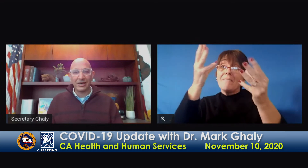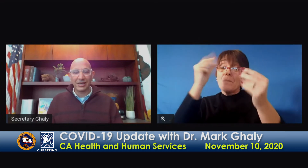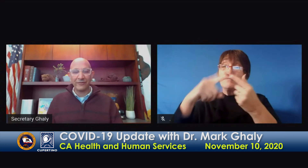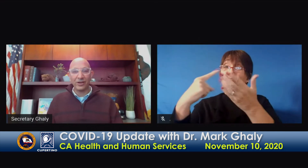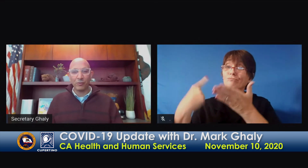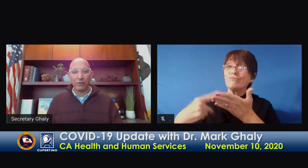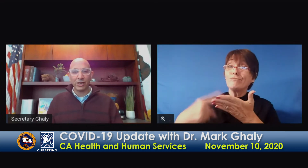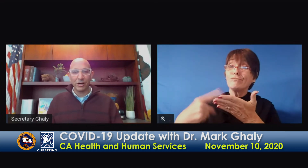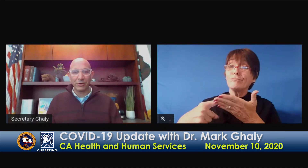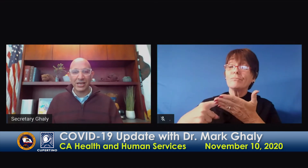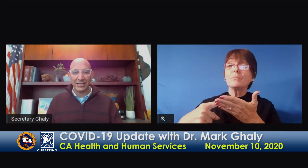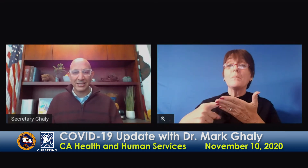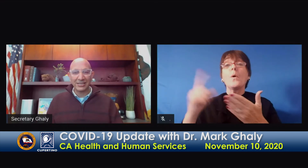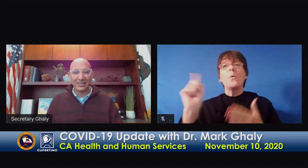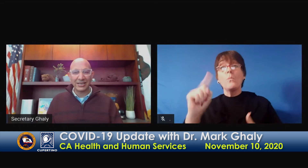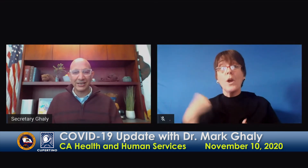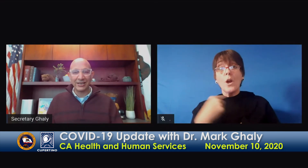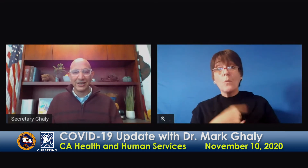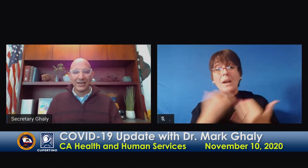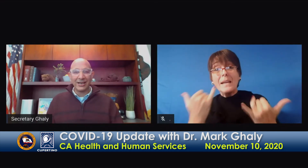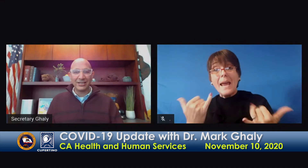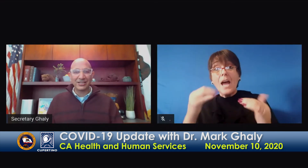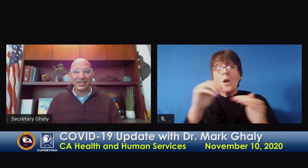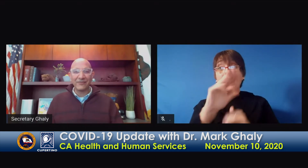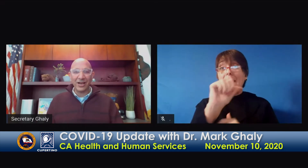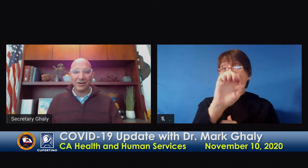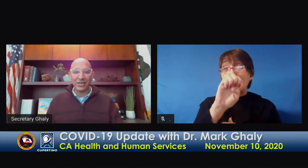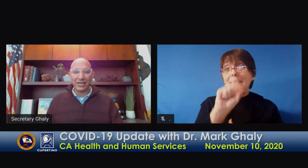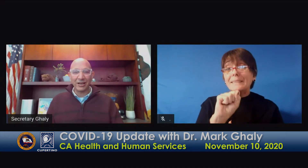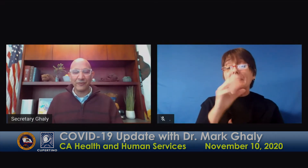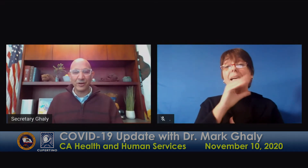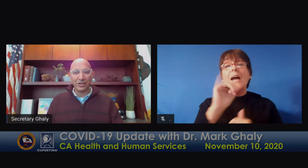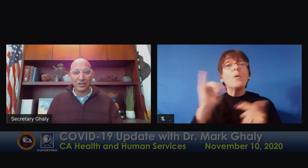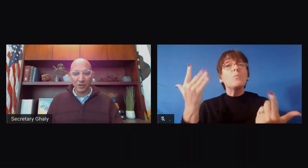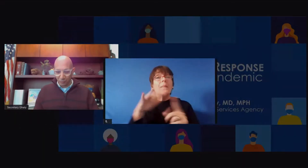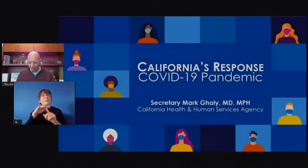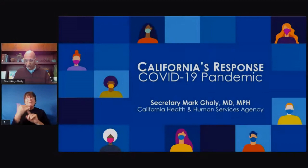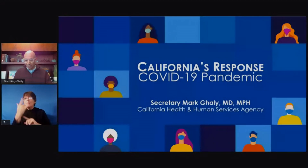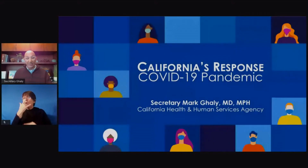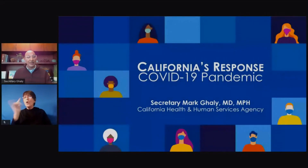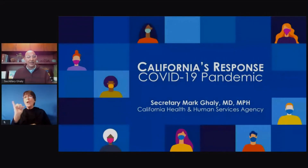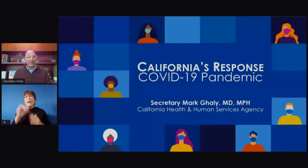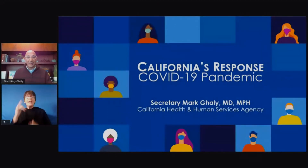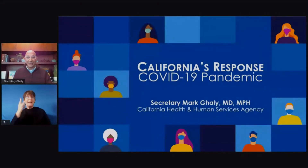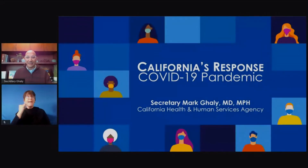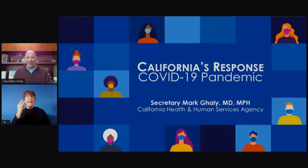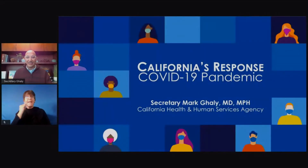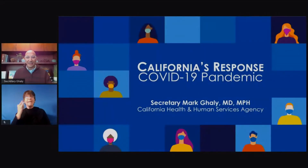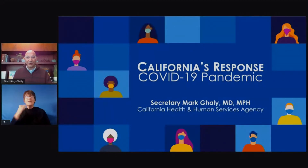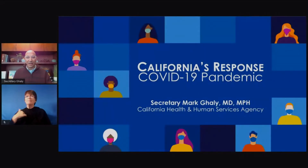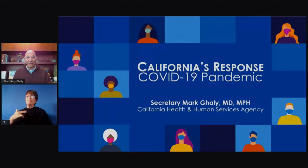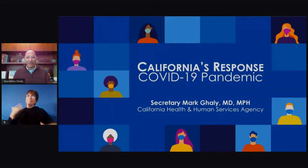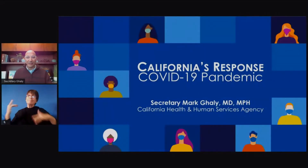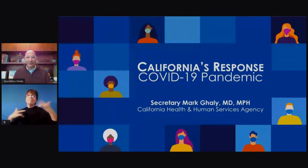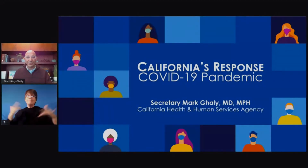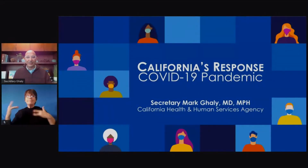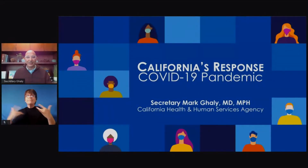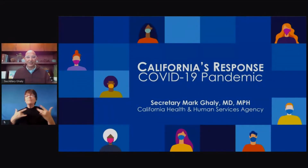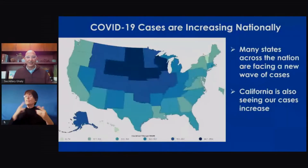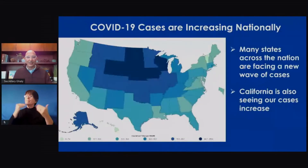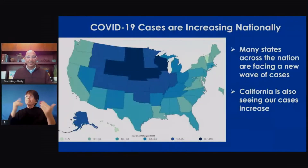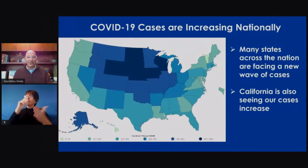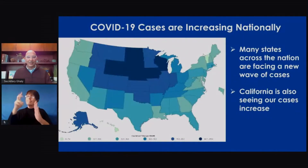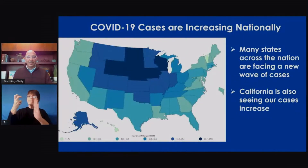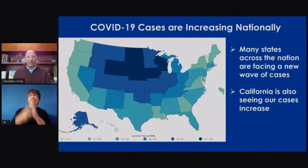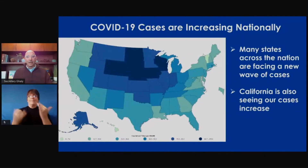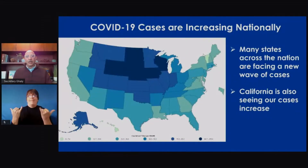over, given where we are with cases and just the environment in California. So we're excited to dig right in.